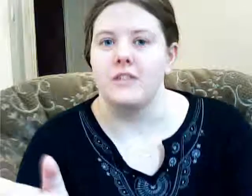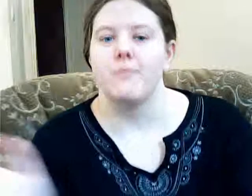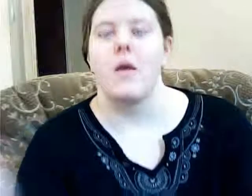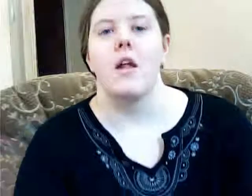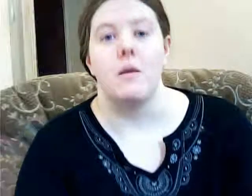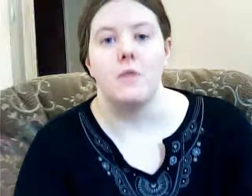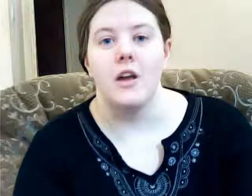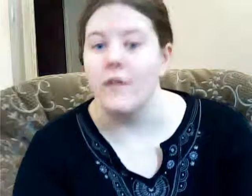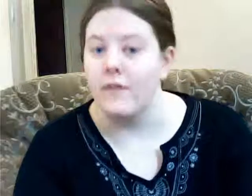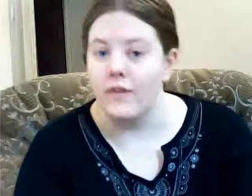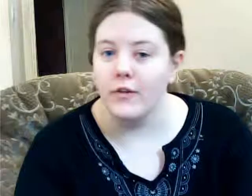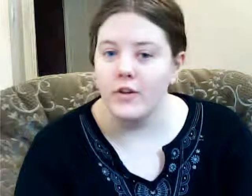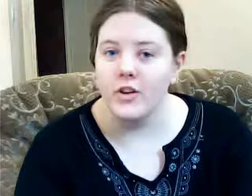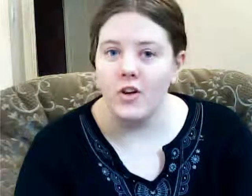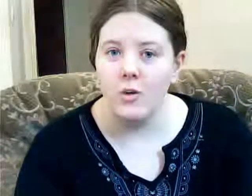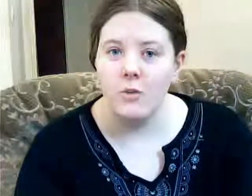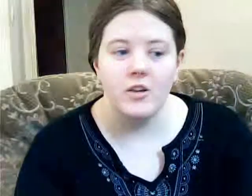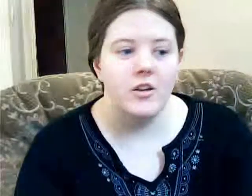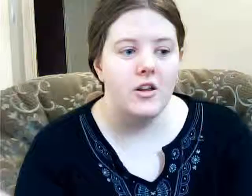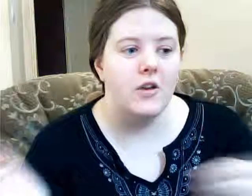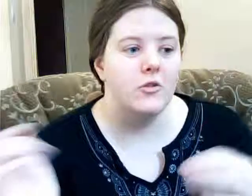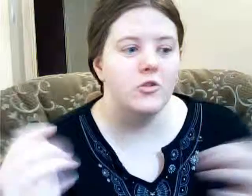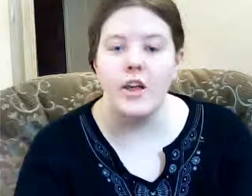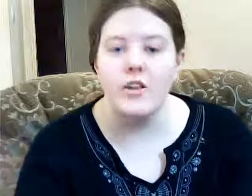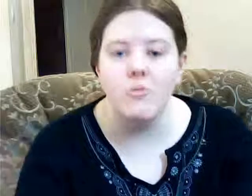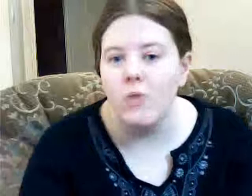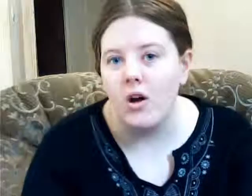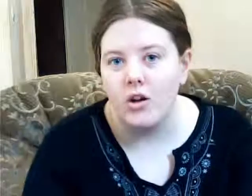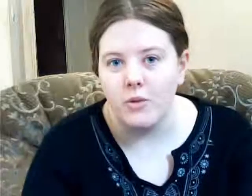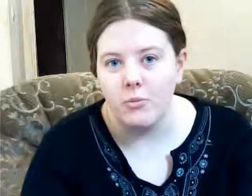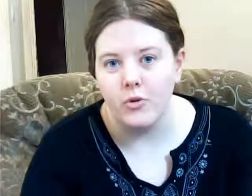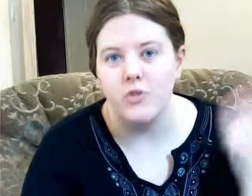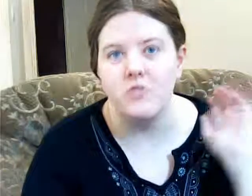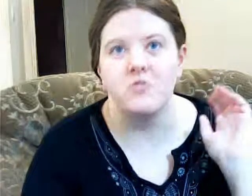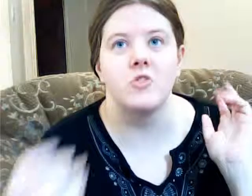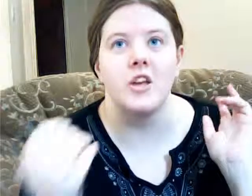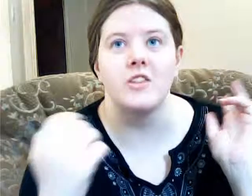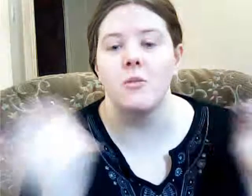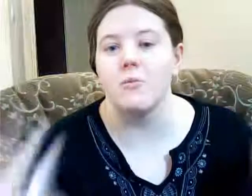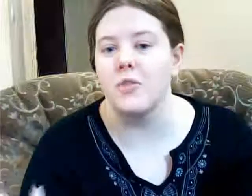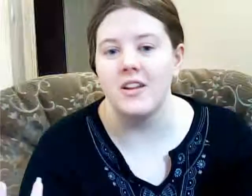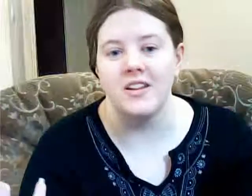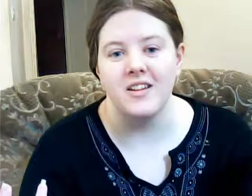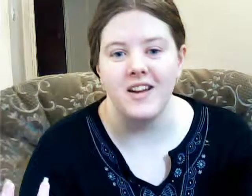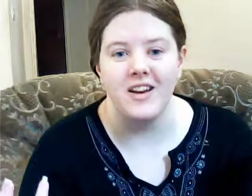let me know feel free to comment you know say what i could improve say something you know